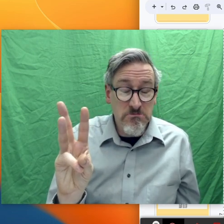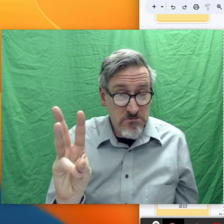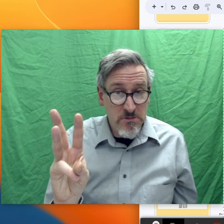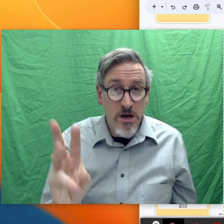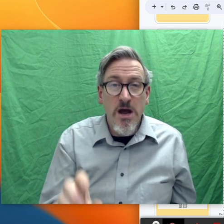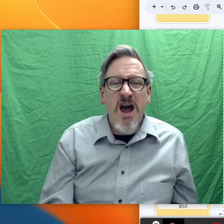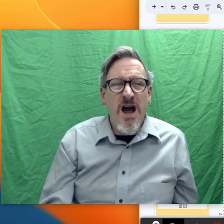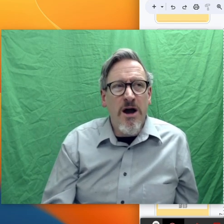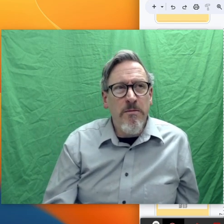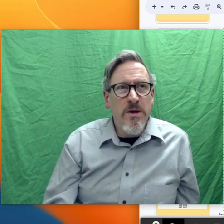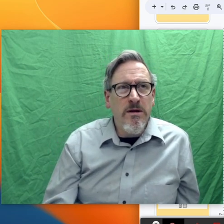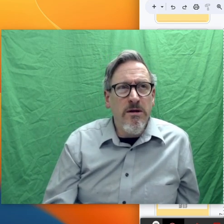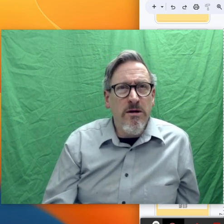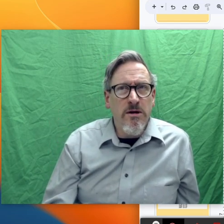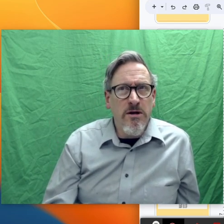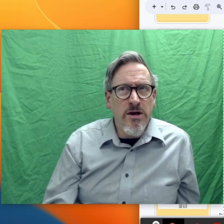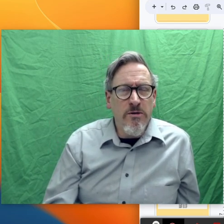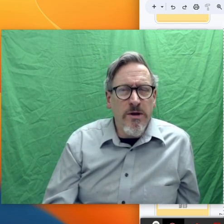216.